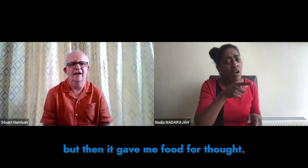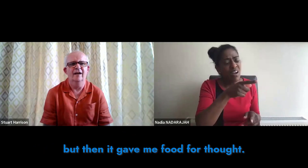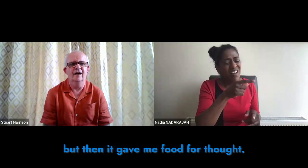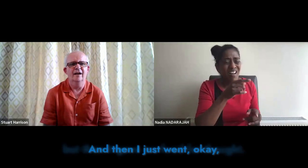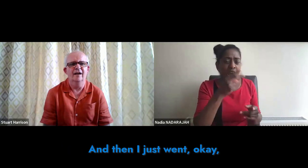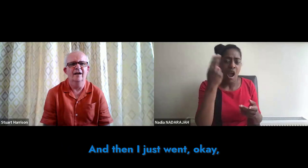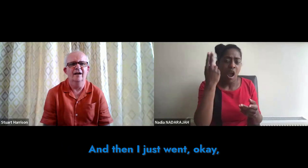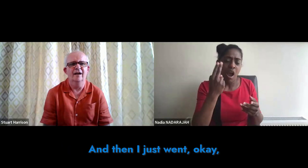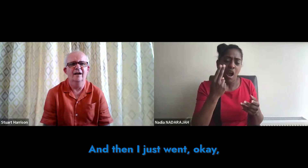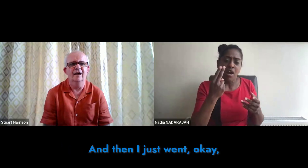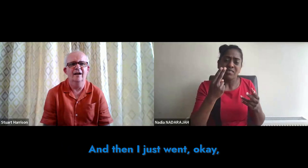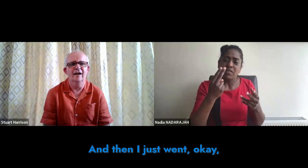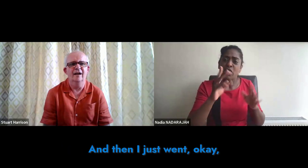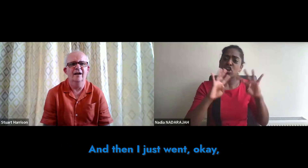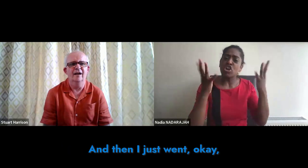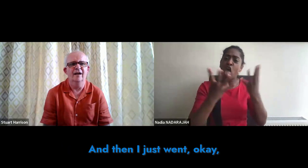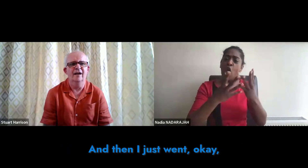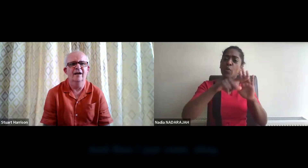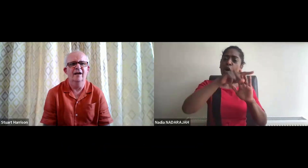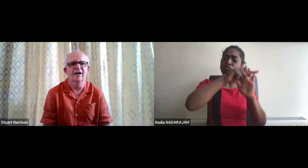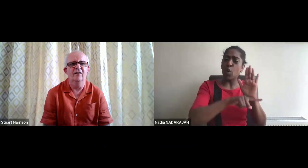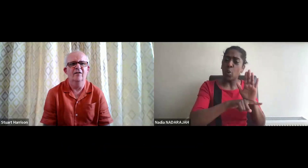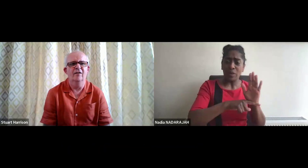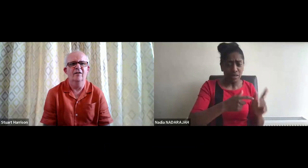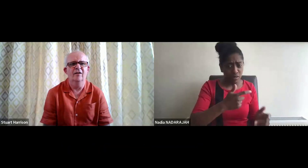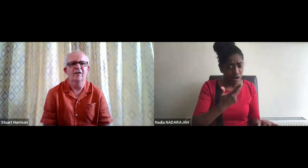me food for thought. And then I just went, okay,